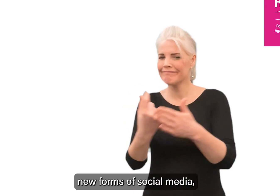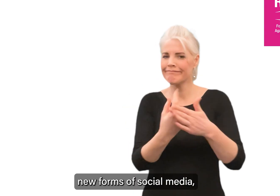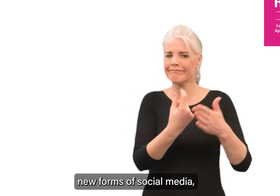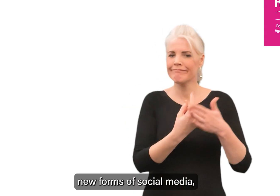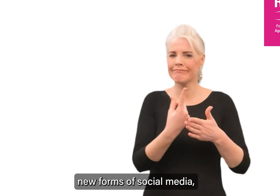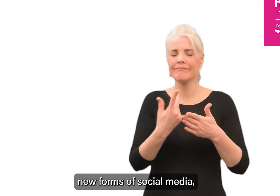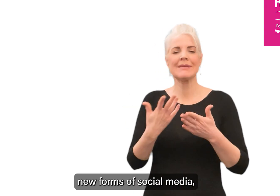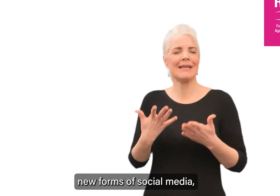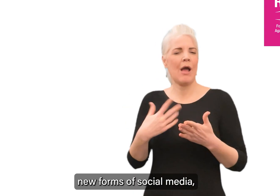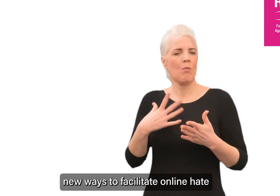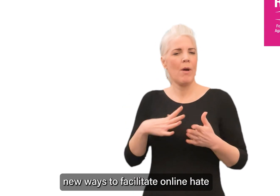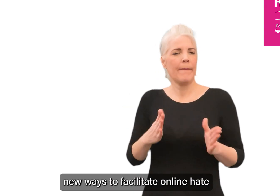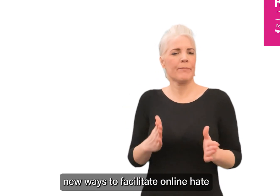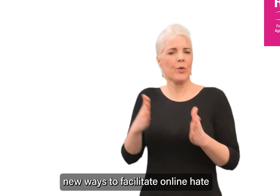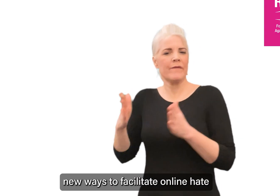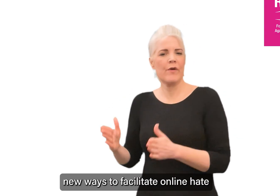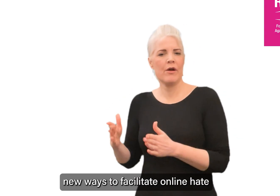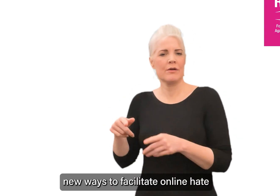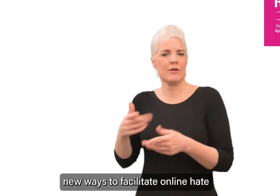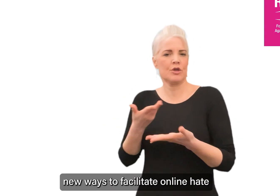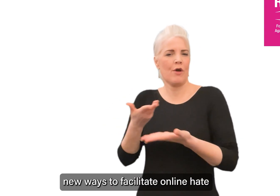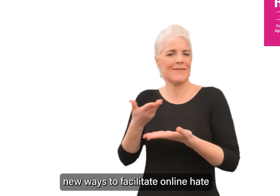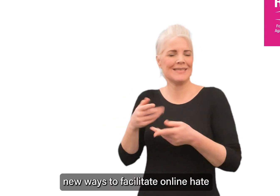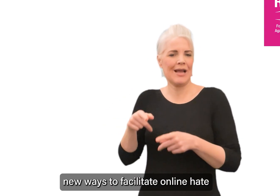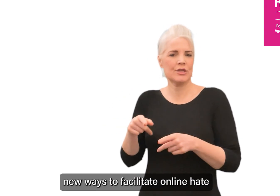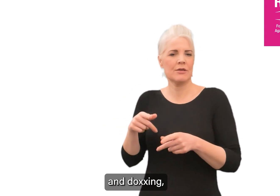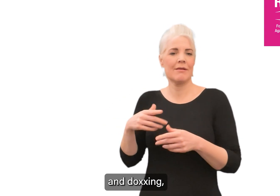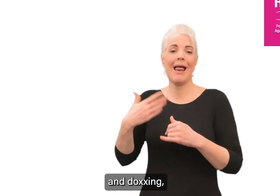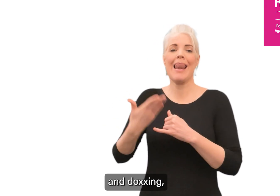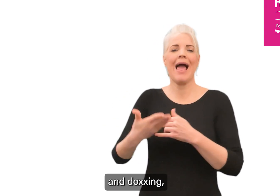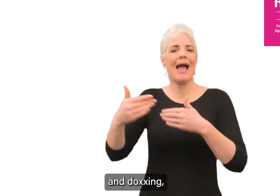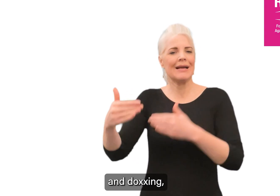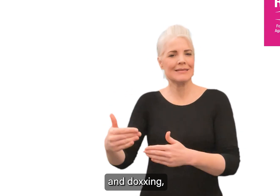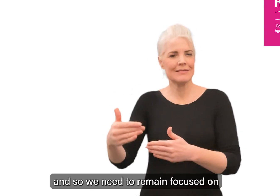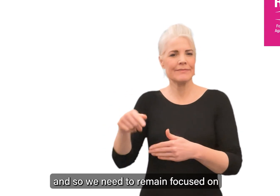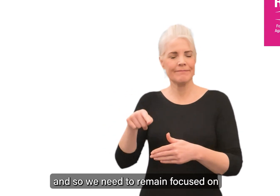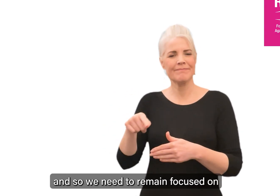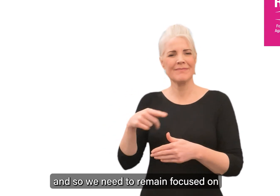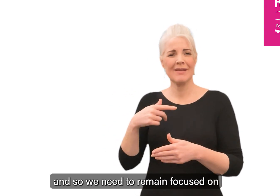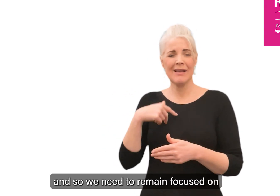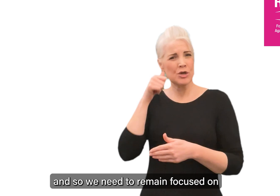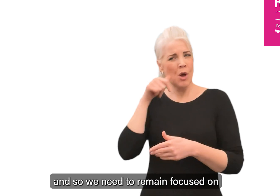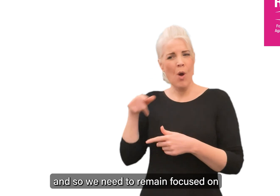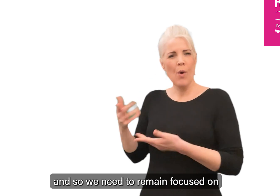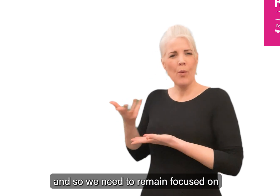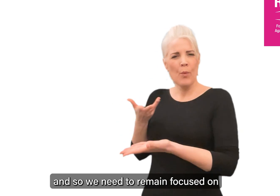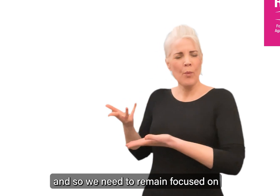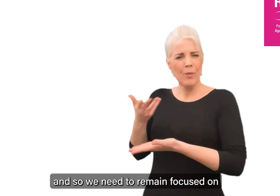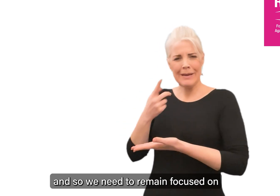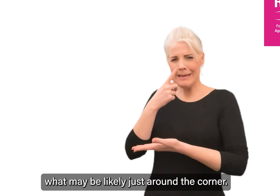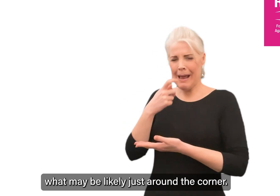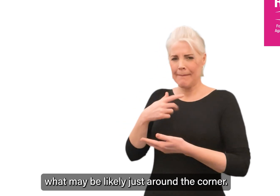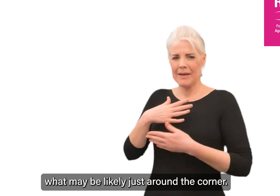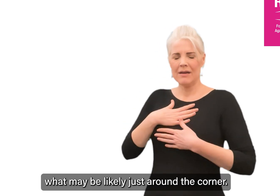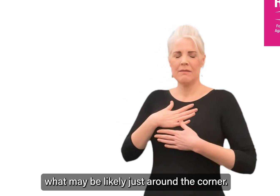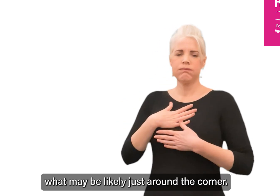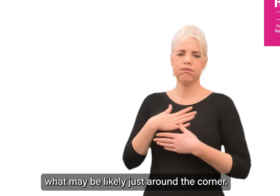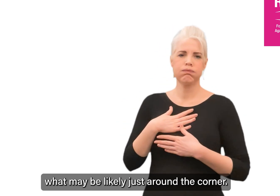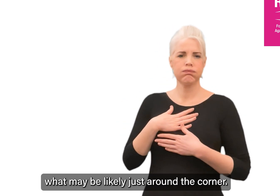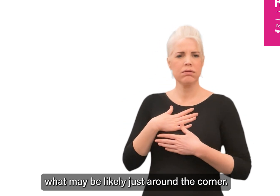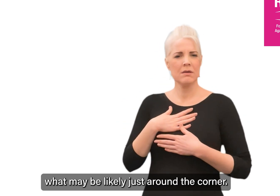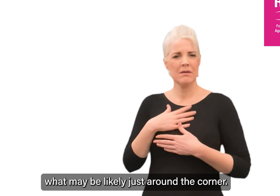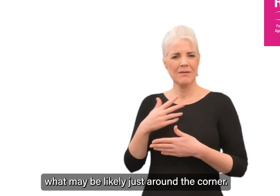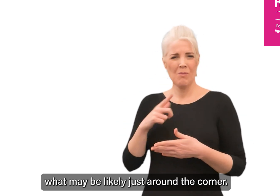of social media, new ways to facilitate online hate and doxing. And so we need to remain focused on what may